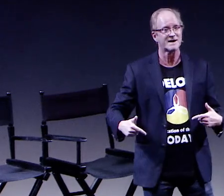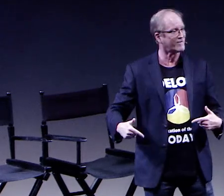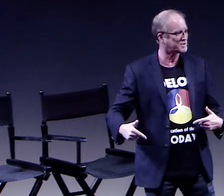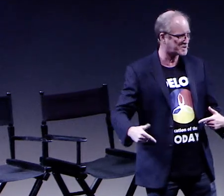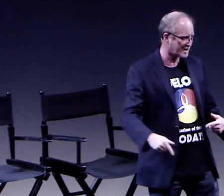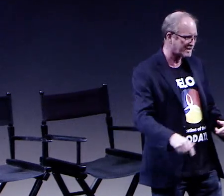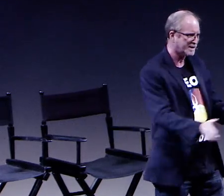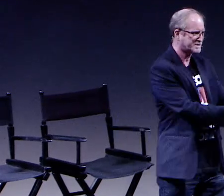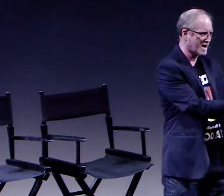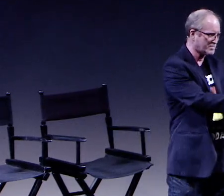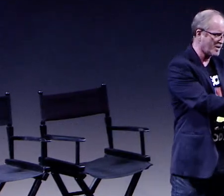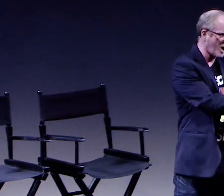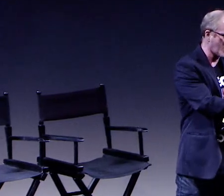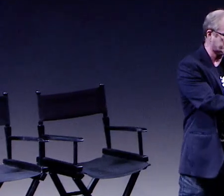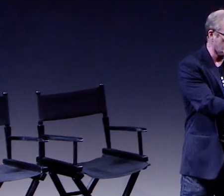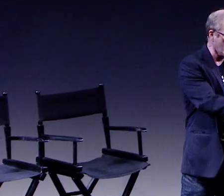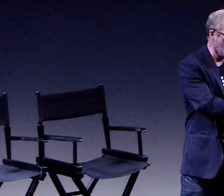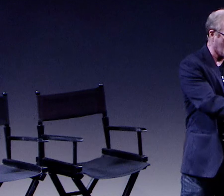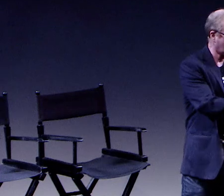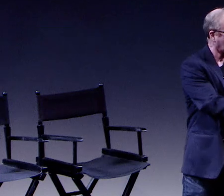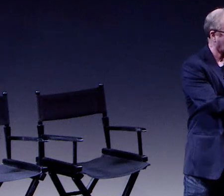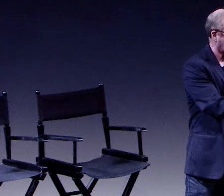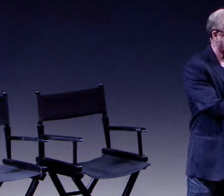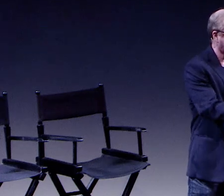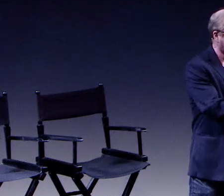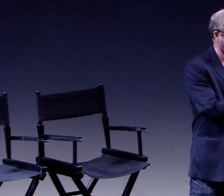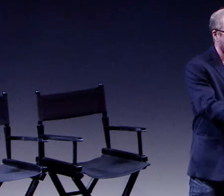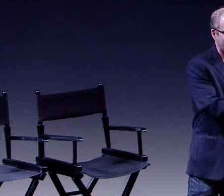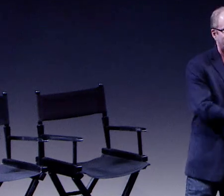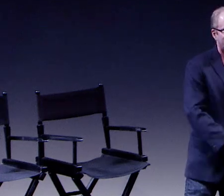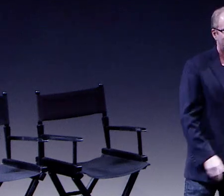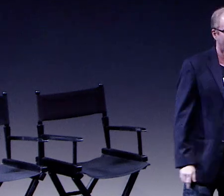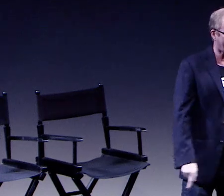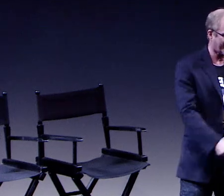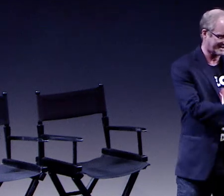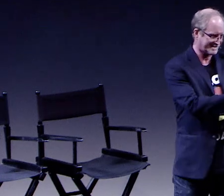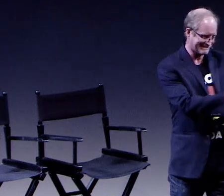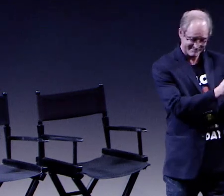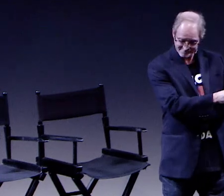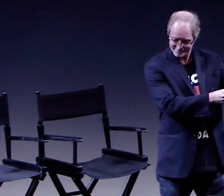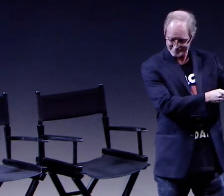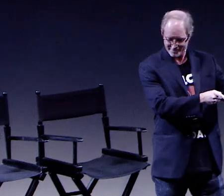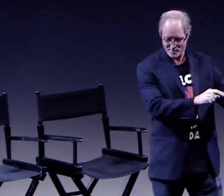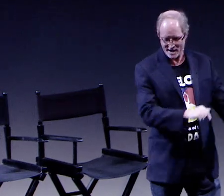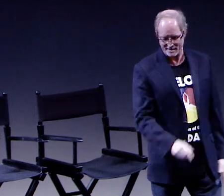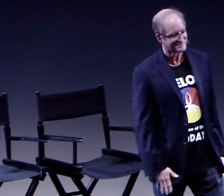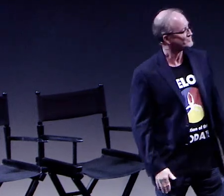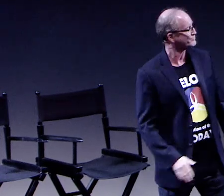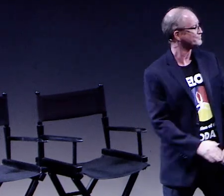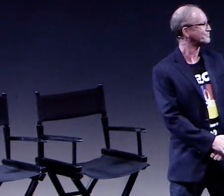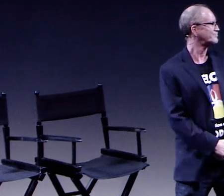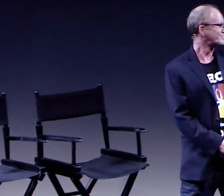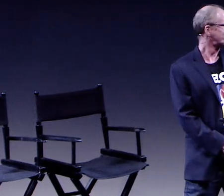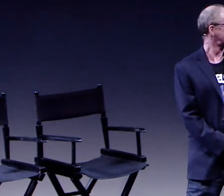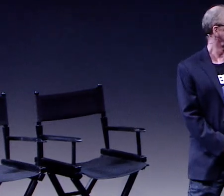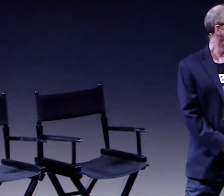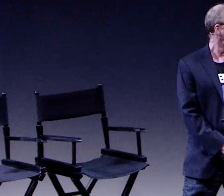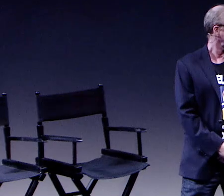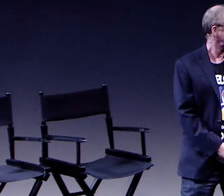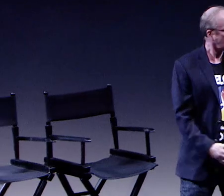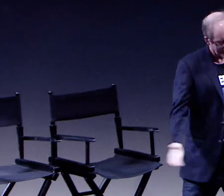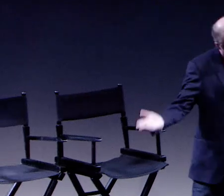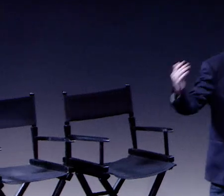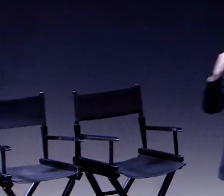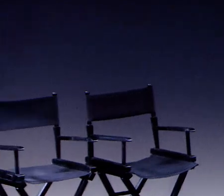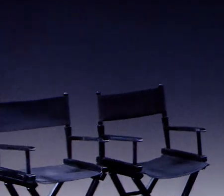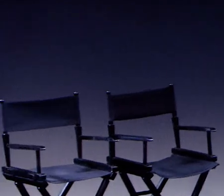all the state coverage here. That's right. Doug Barnes, yeah. There you go. All right. And speaking of the Season Pass, you know, I'm going to stand